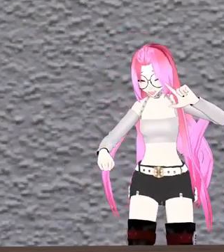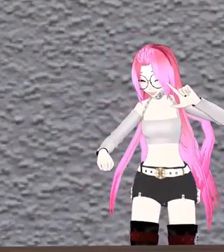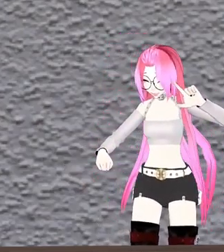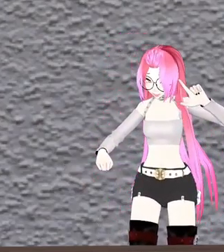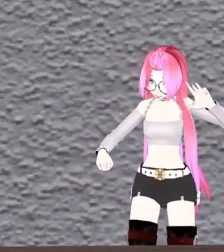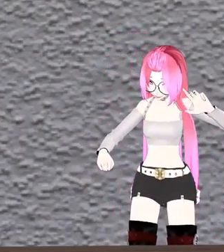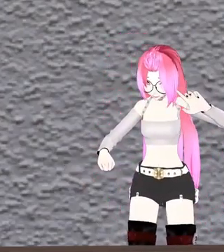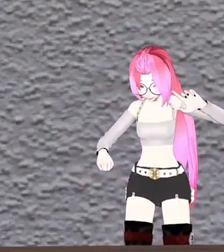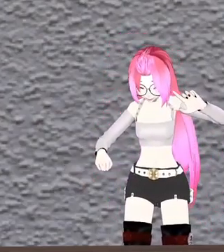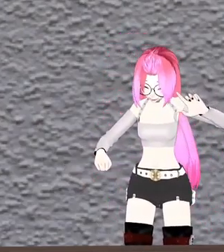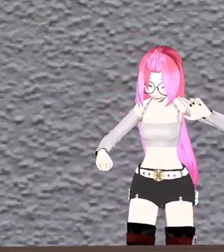Hold on.